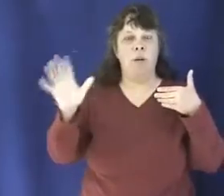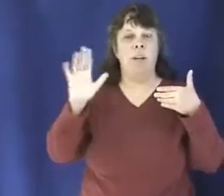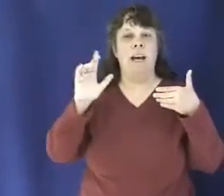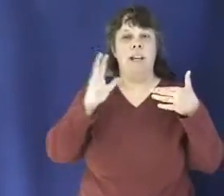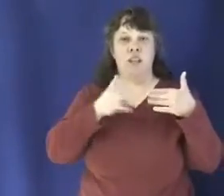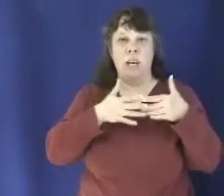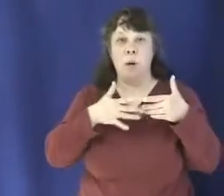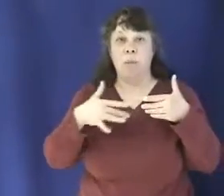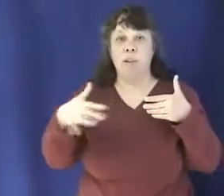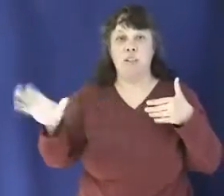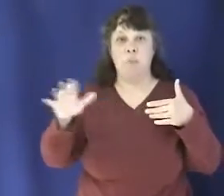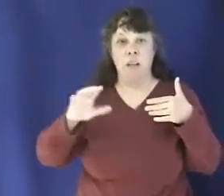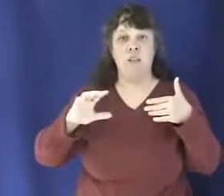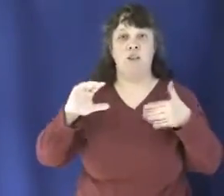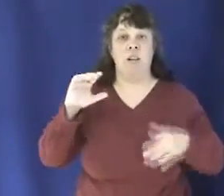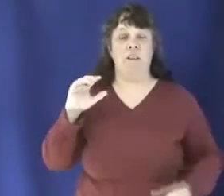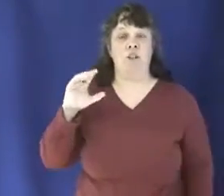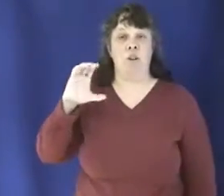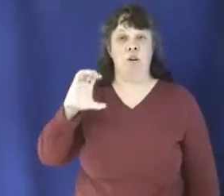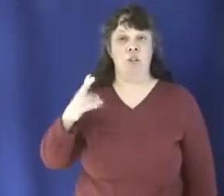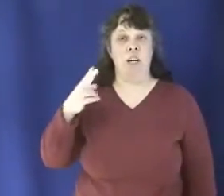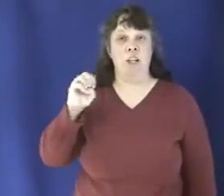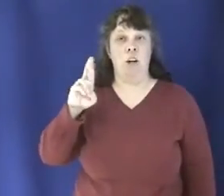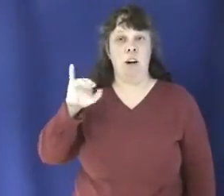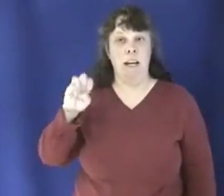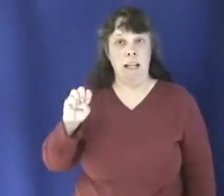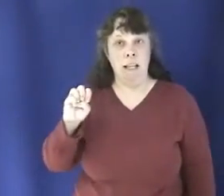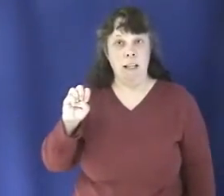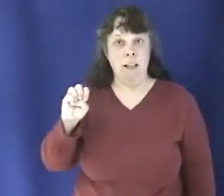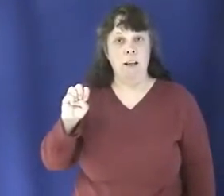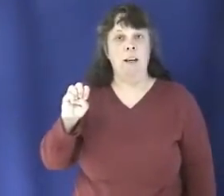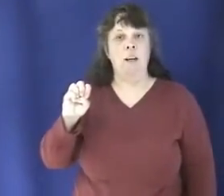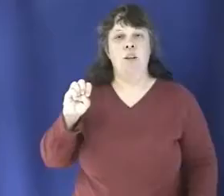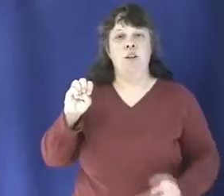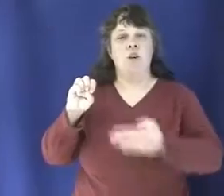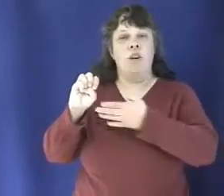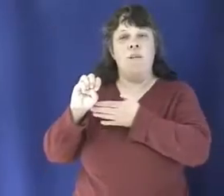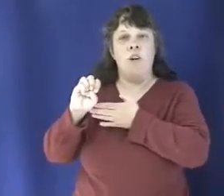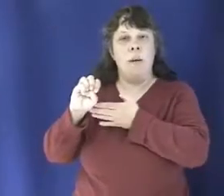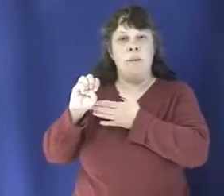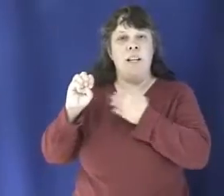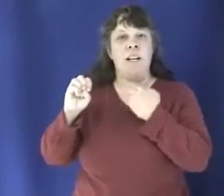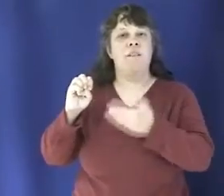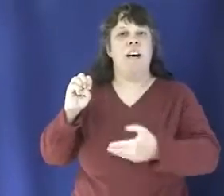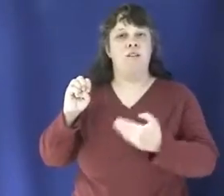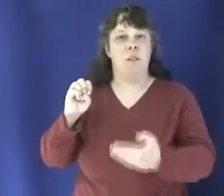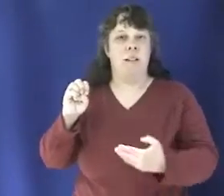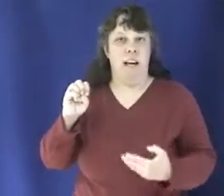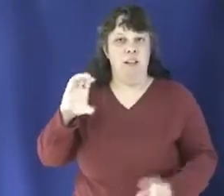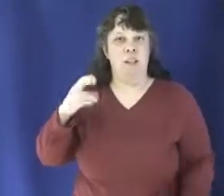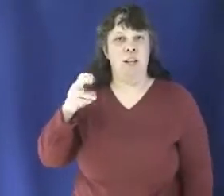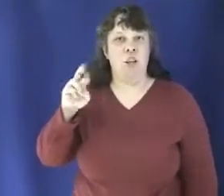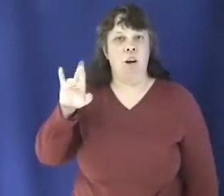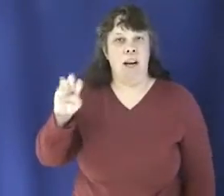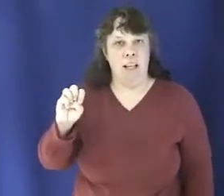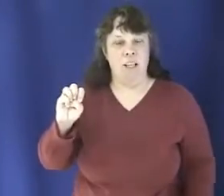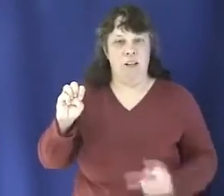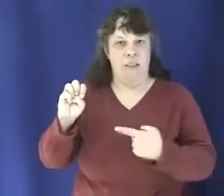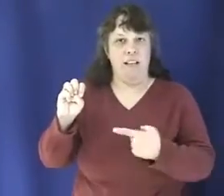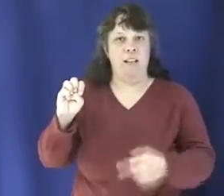doing that and just keep on building speed so that eventually you're C-H-E-R-I-E, you're never going to be able to get any faster than that. C-H-E-R-I-E is the fastest